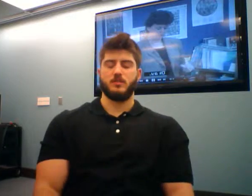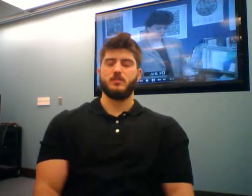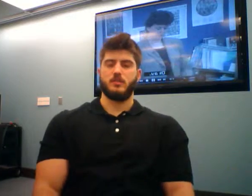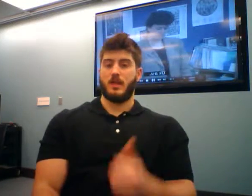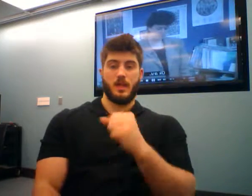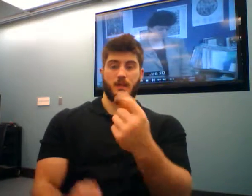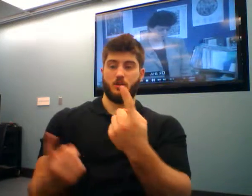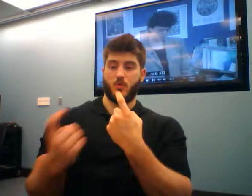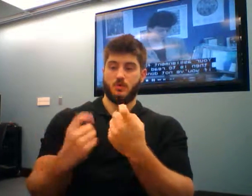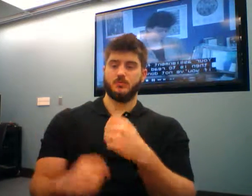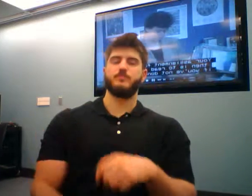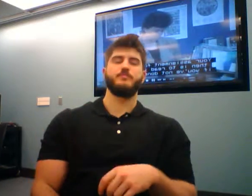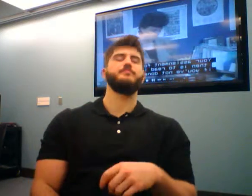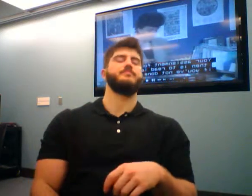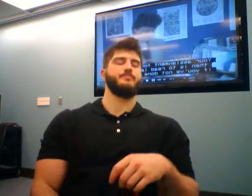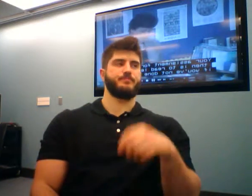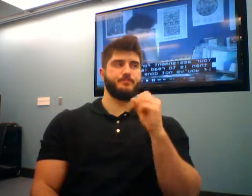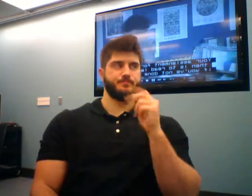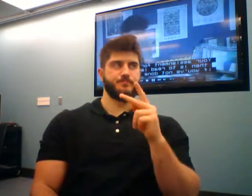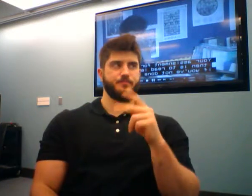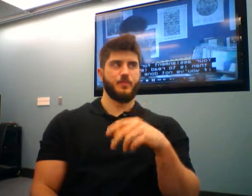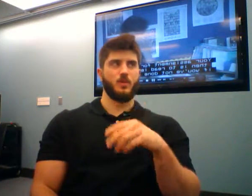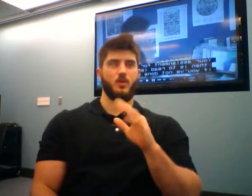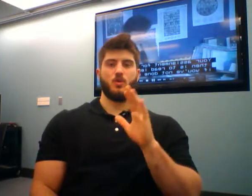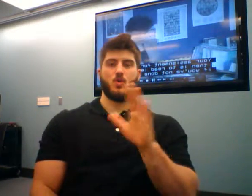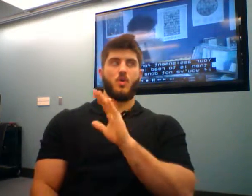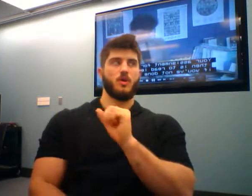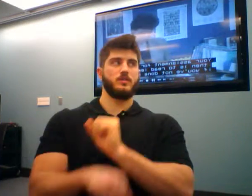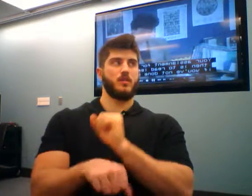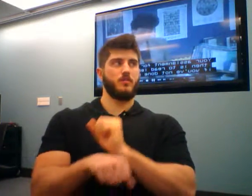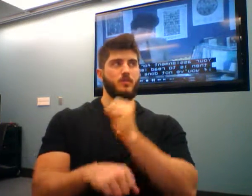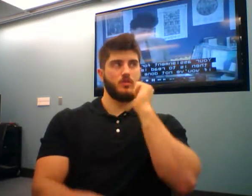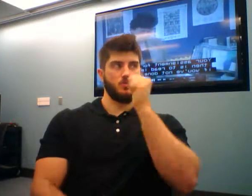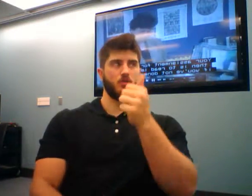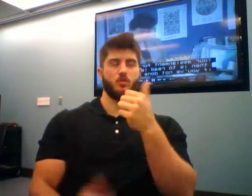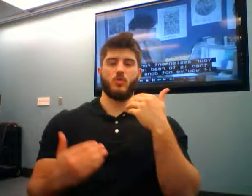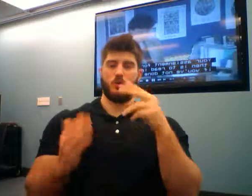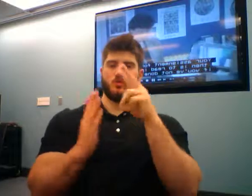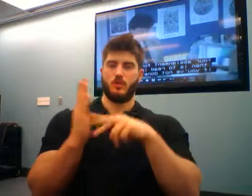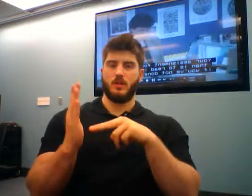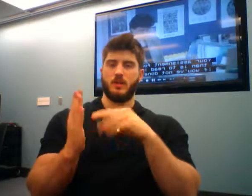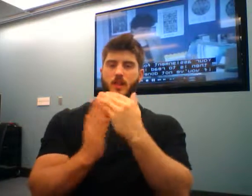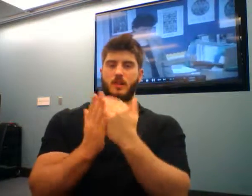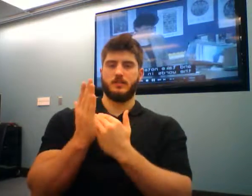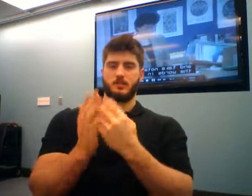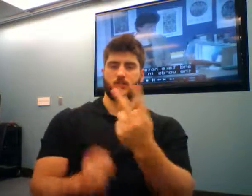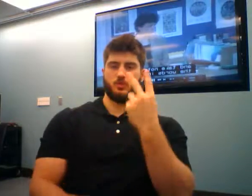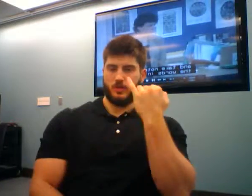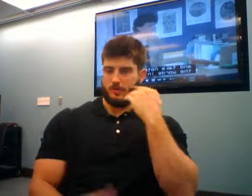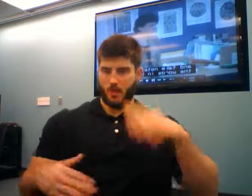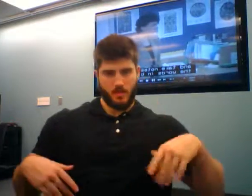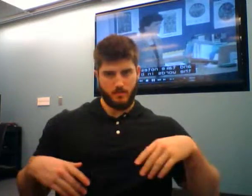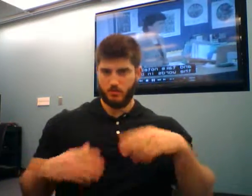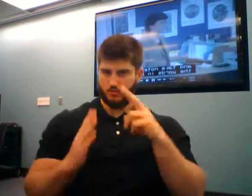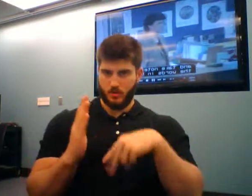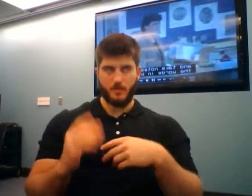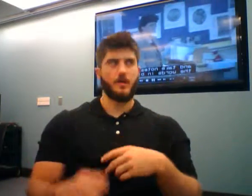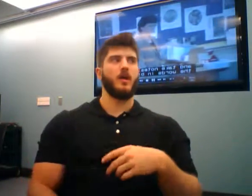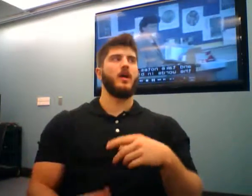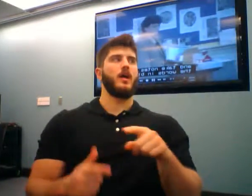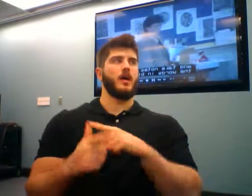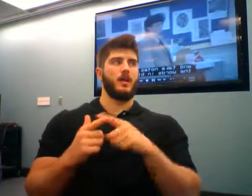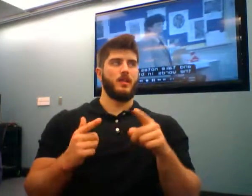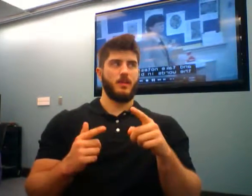Okay, your assignment for tomorrow then is to read lesson 2 if you've not done so already, and take notes of the words in